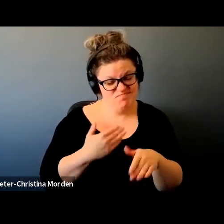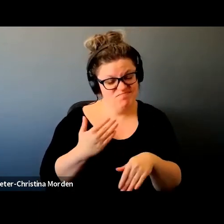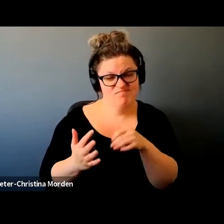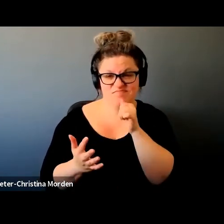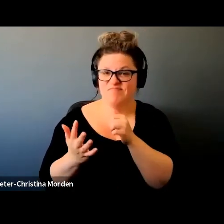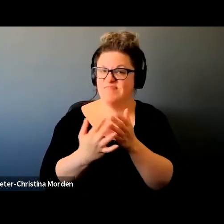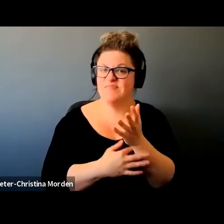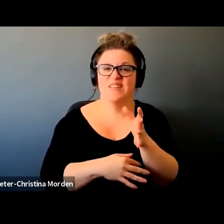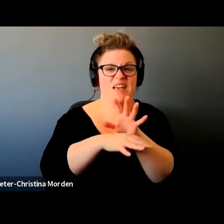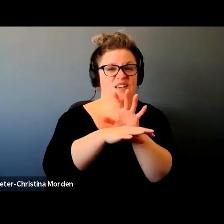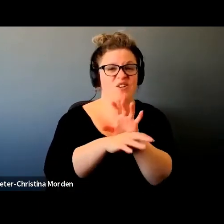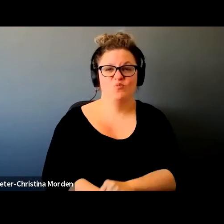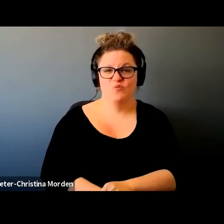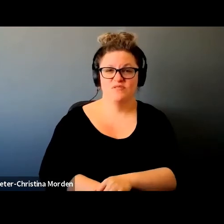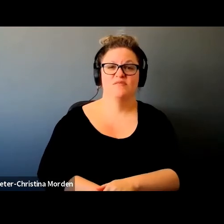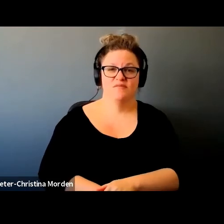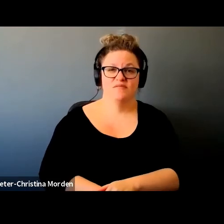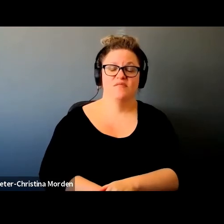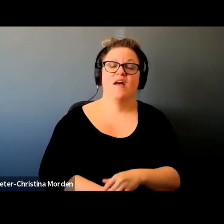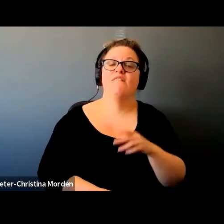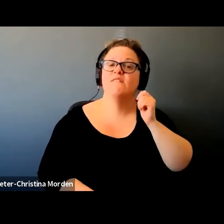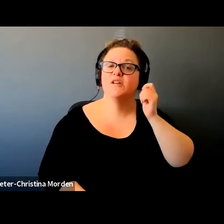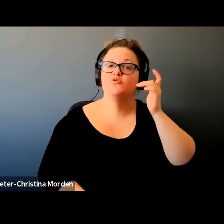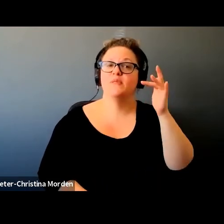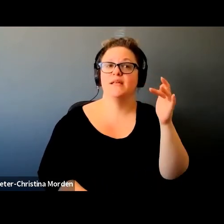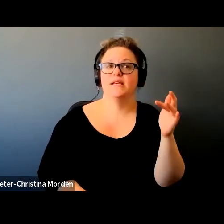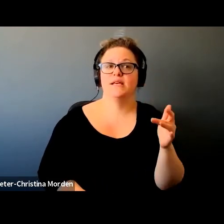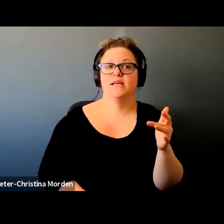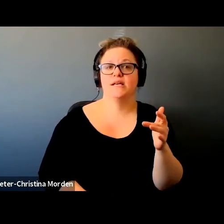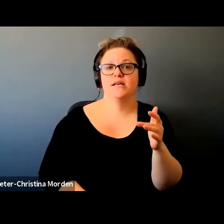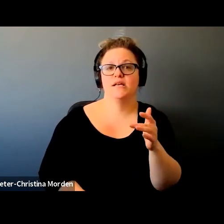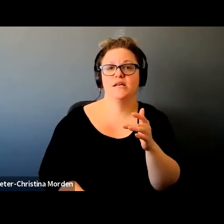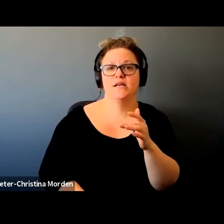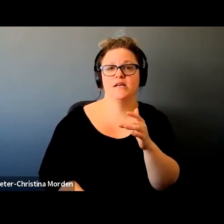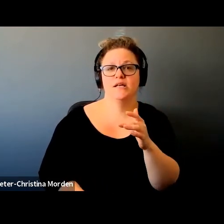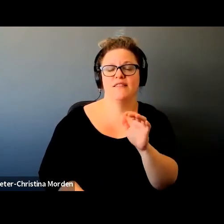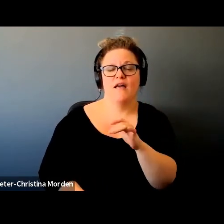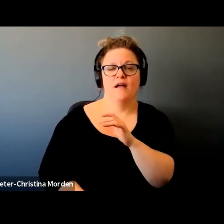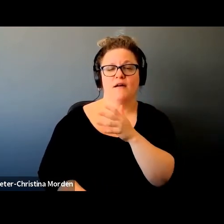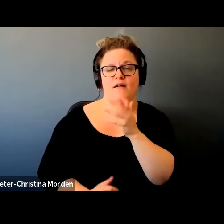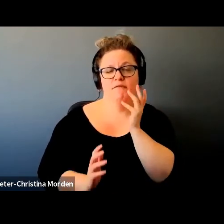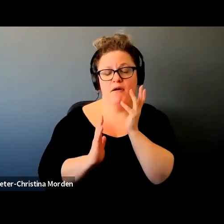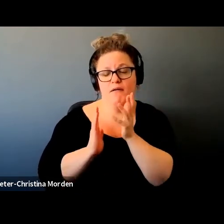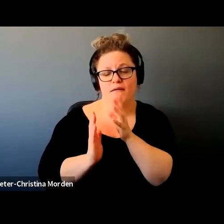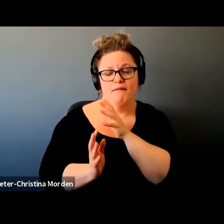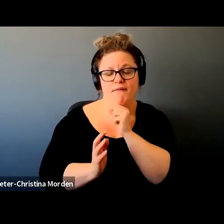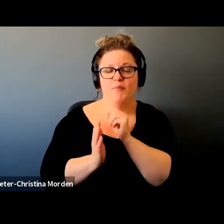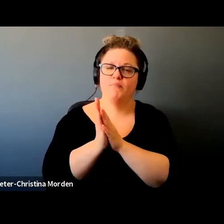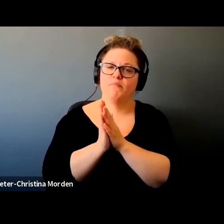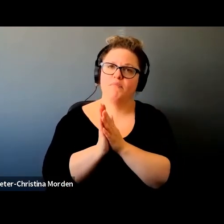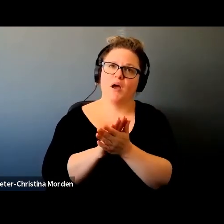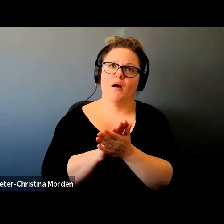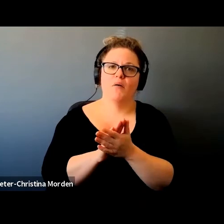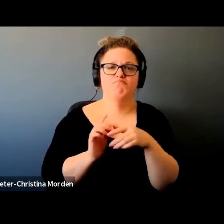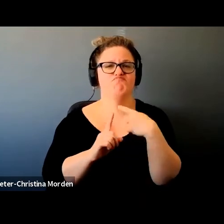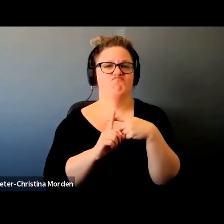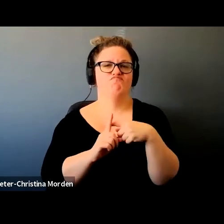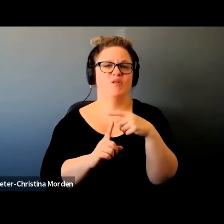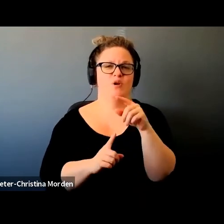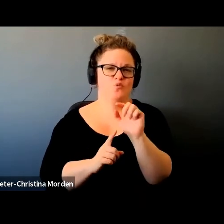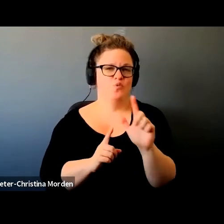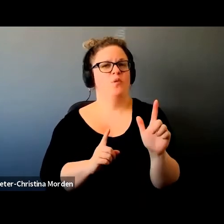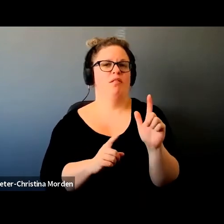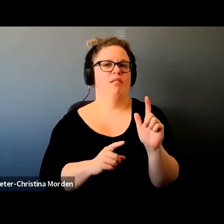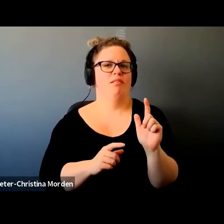it. And eventually it becomes like a tool and a sign that you can use that you're on your